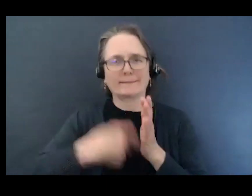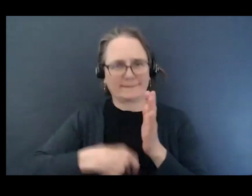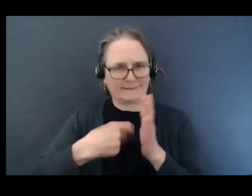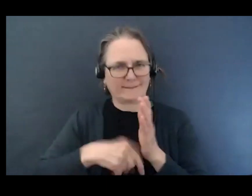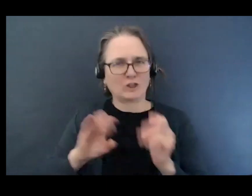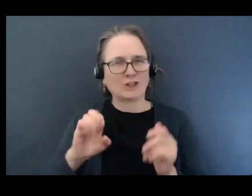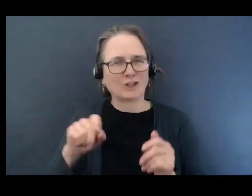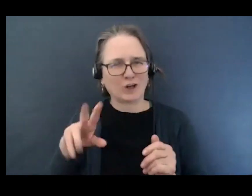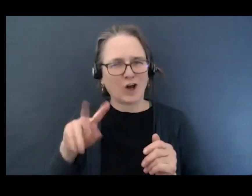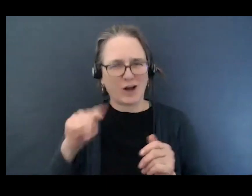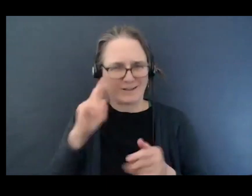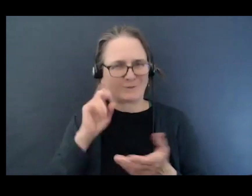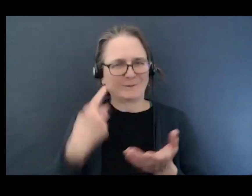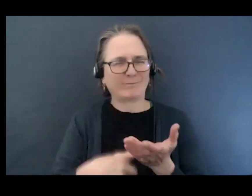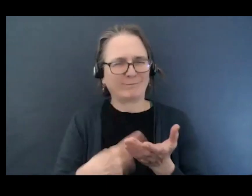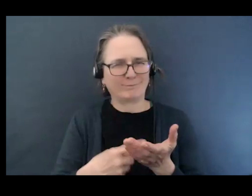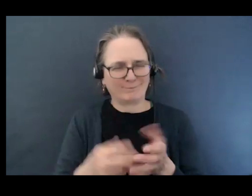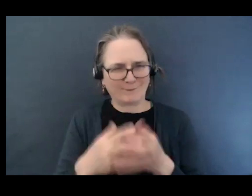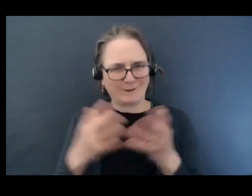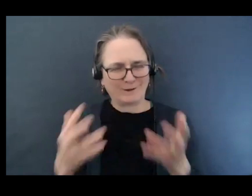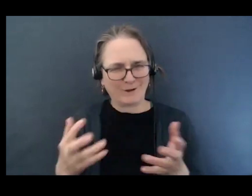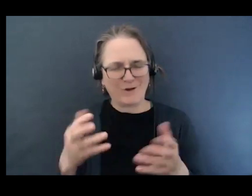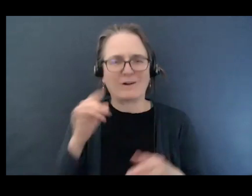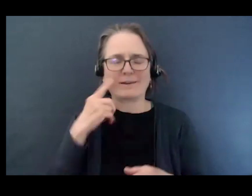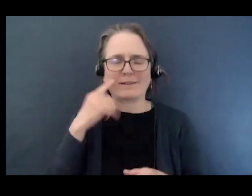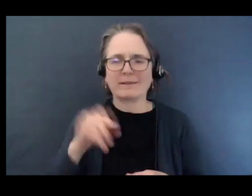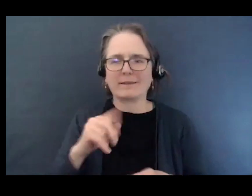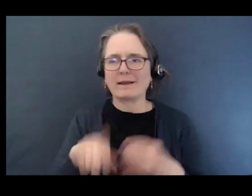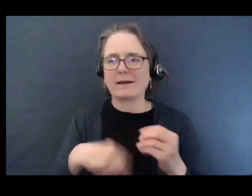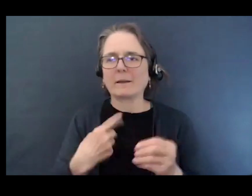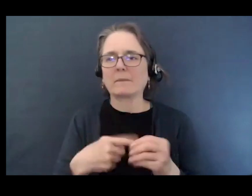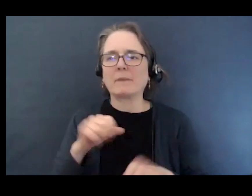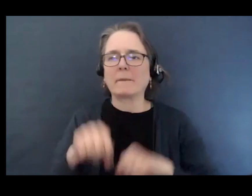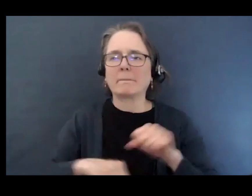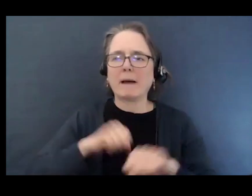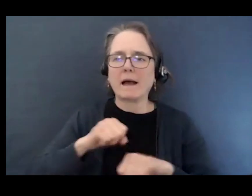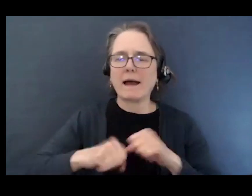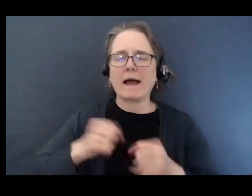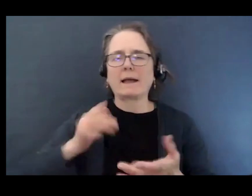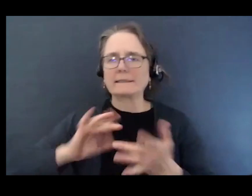network connections, finish